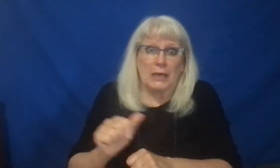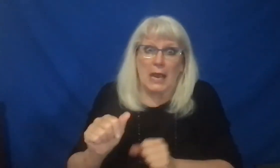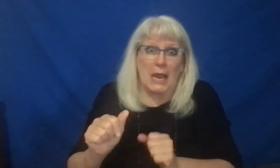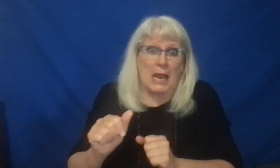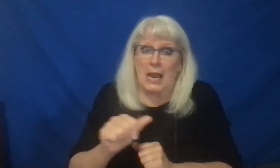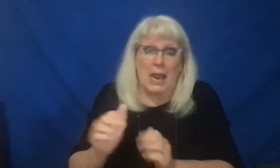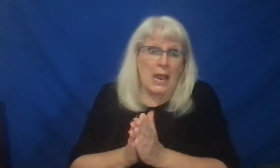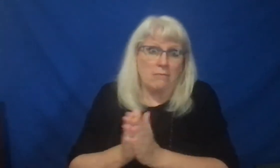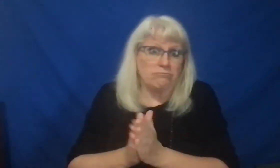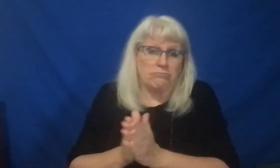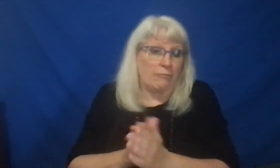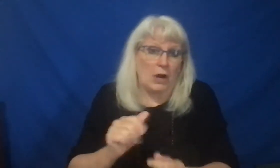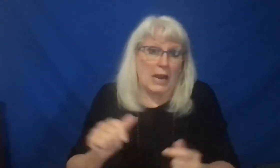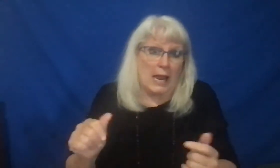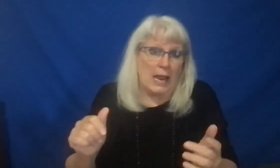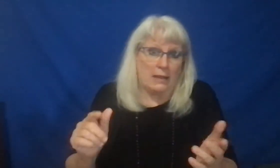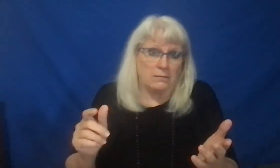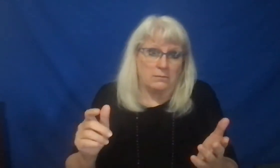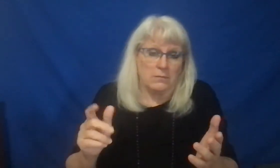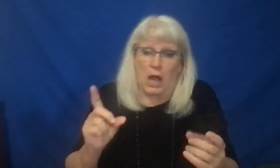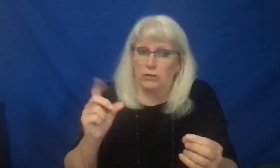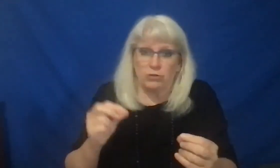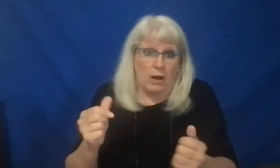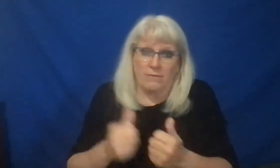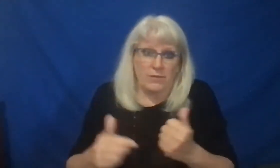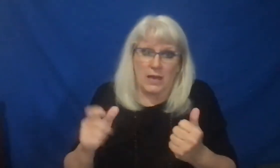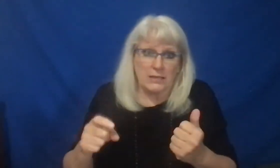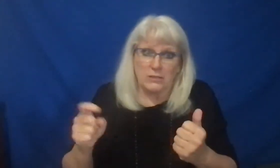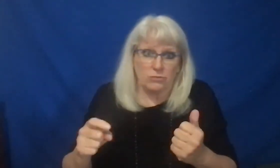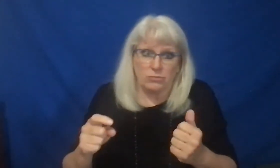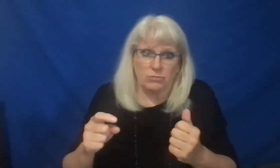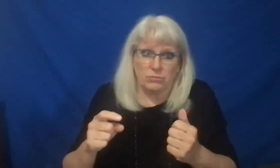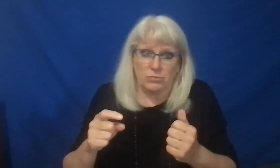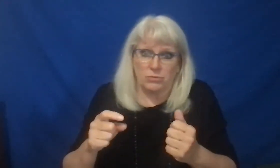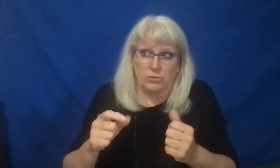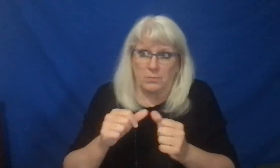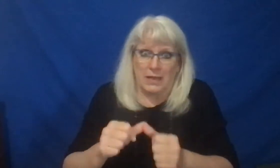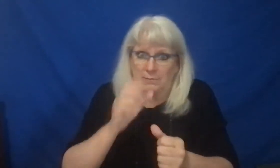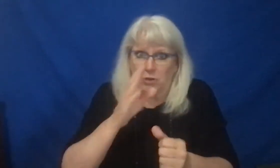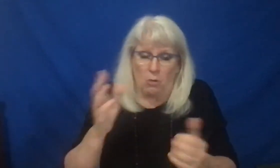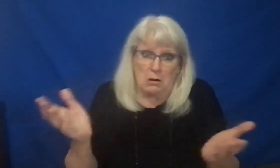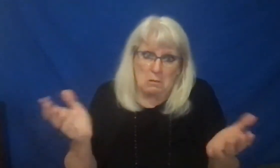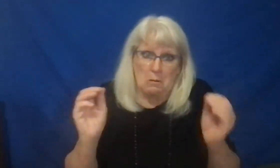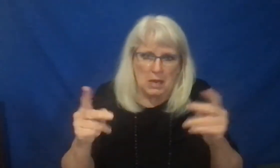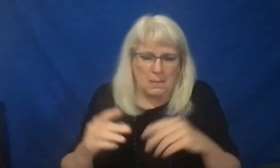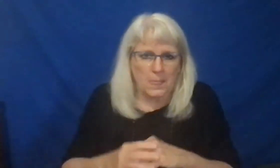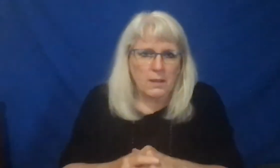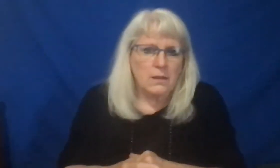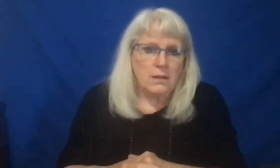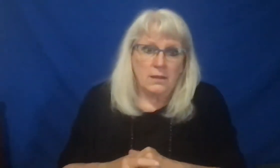I will do anything it takes to stay sober, and this is probably one of them. And so that actually was very terrifying. Once